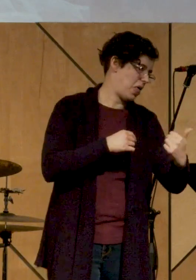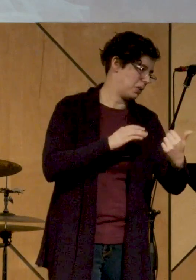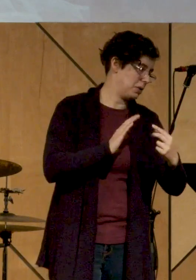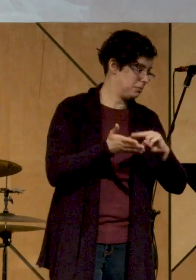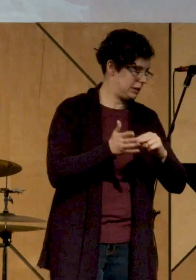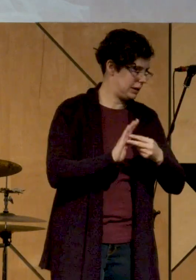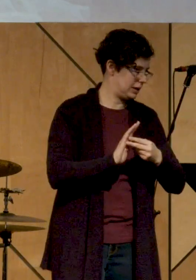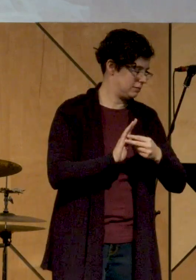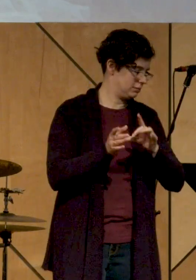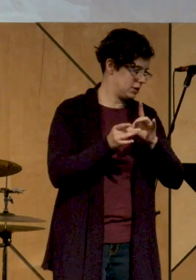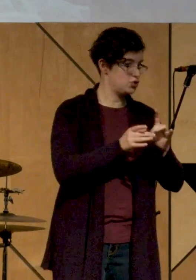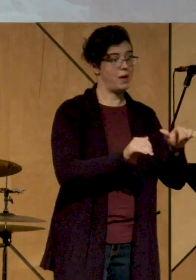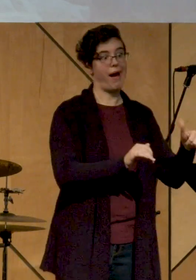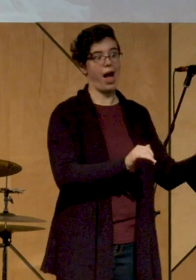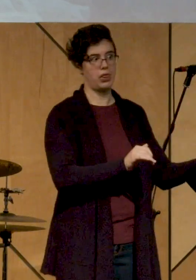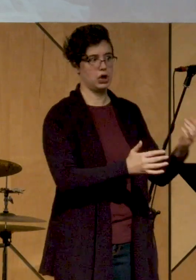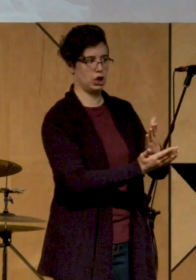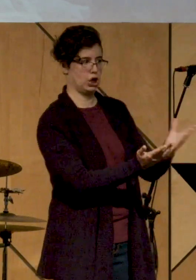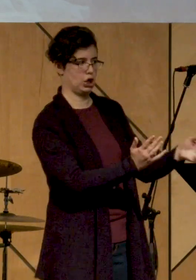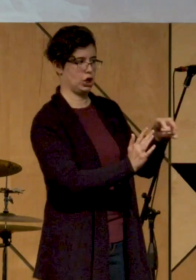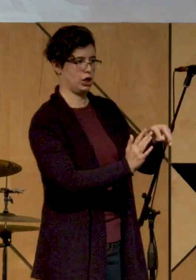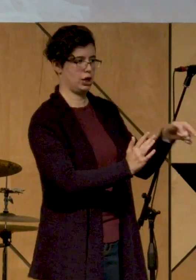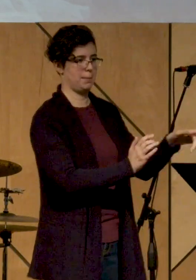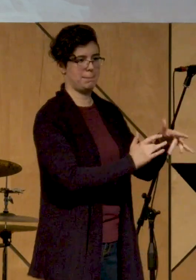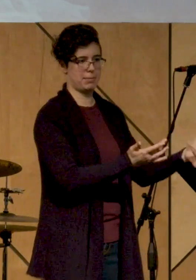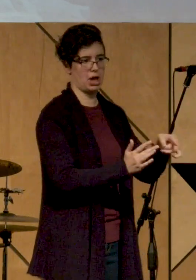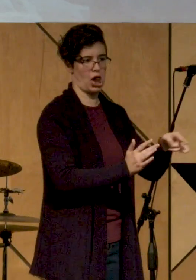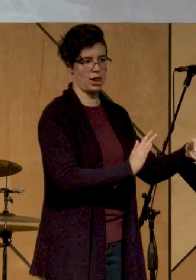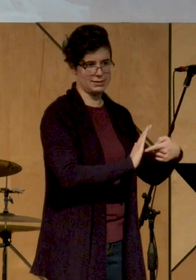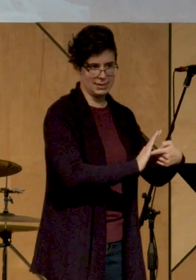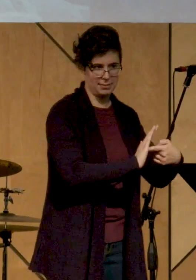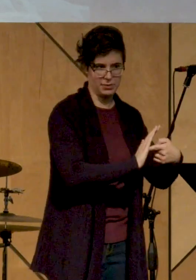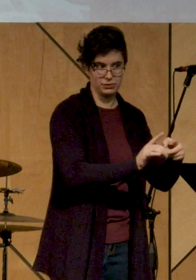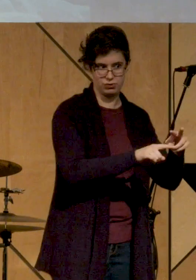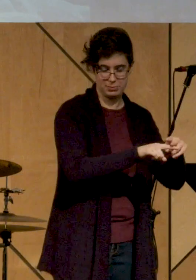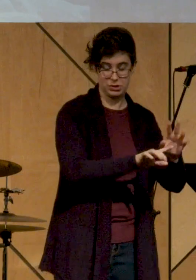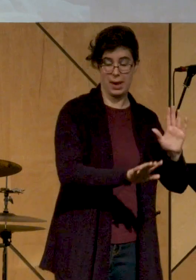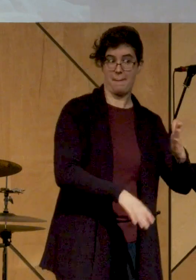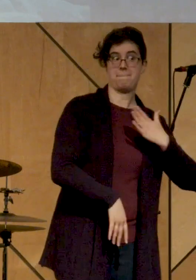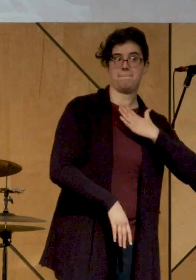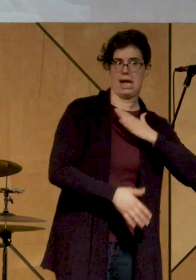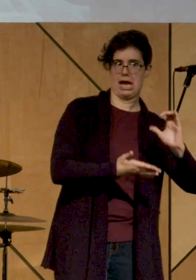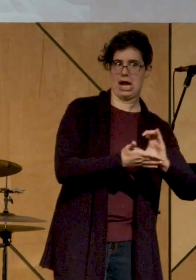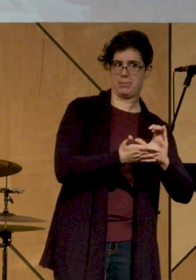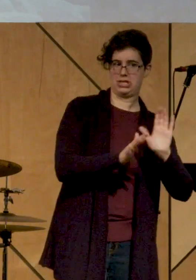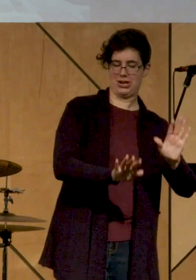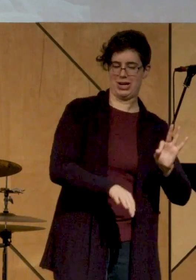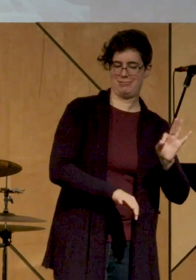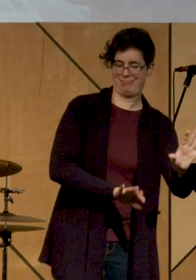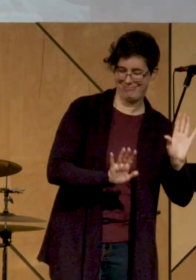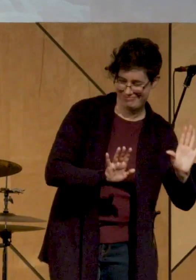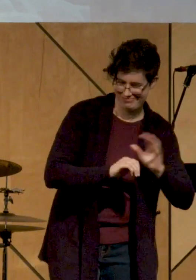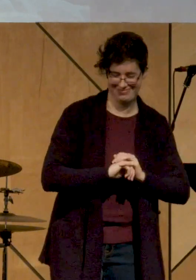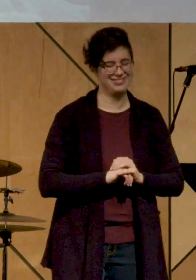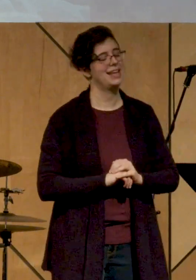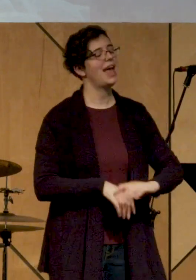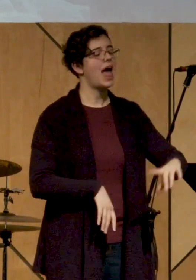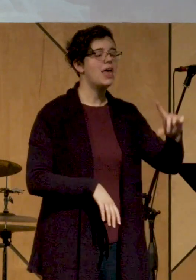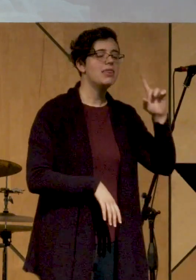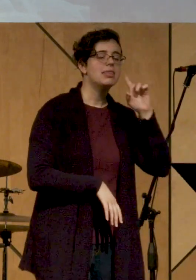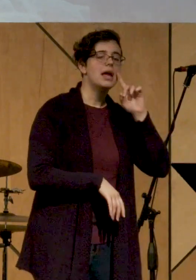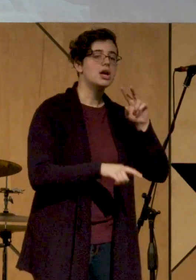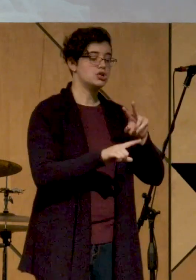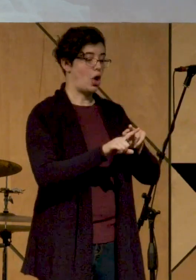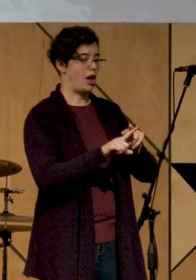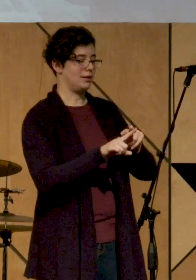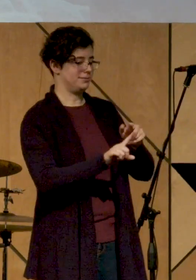salt used in Scripture. All right? So this is the Erick commentary this morning. I think salt is kind of